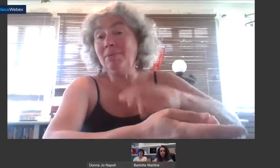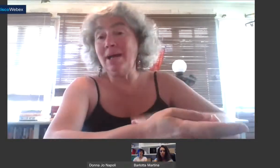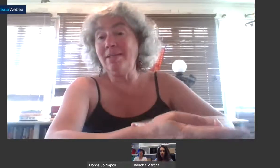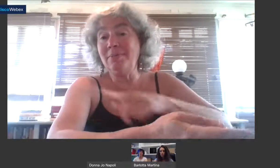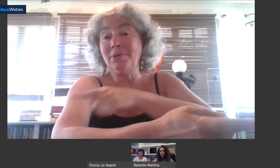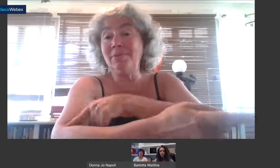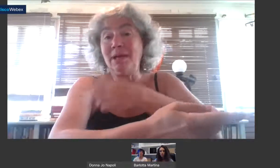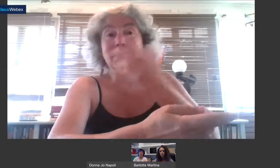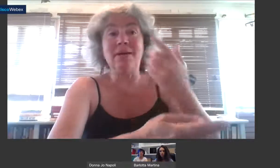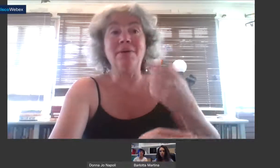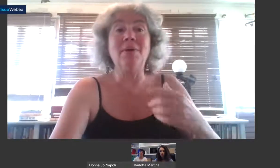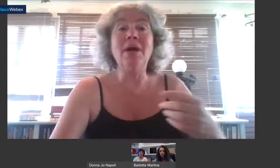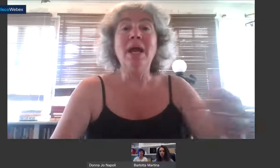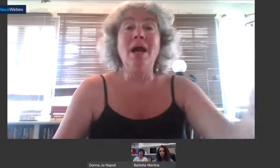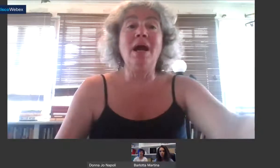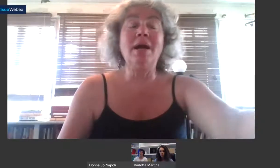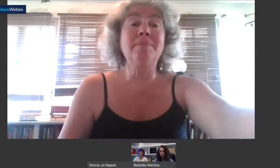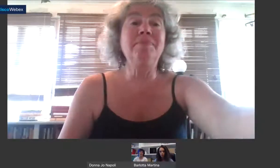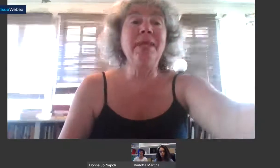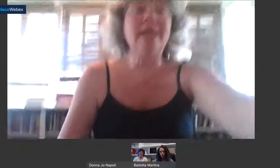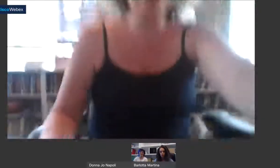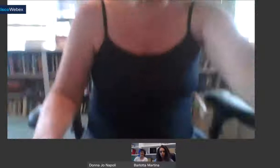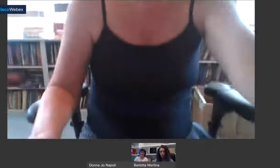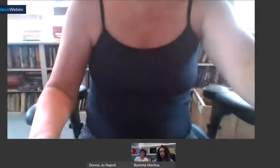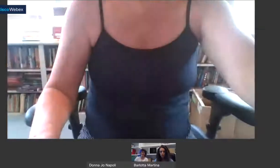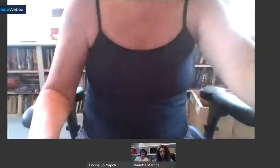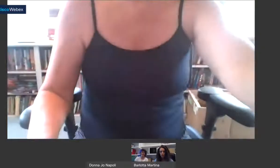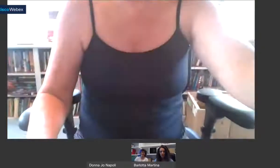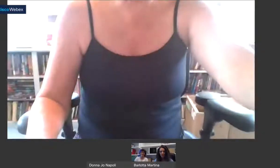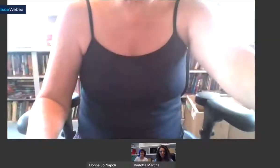Why they moved up, I don't know. Another thing,